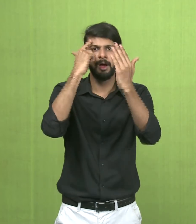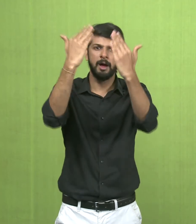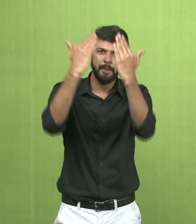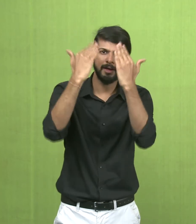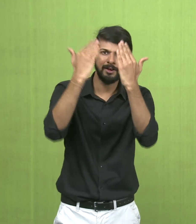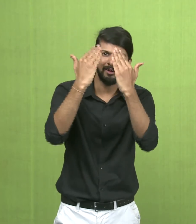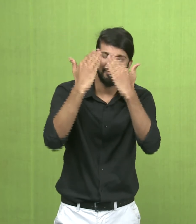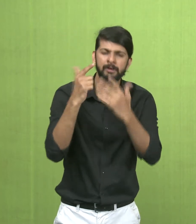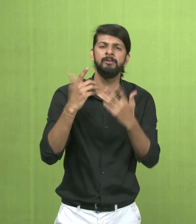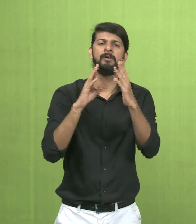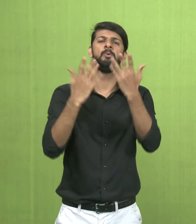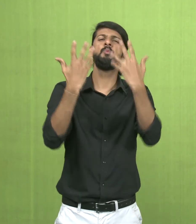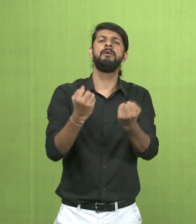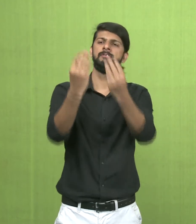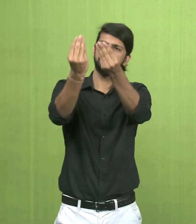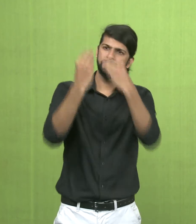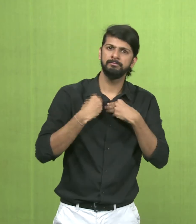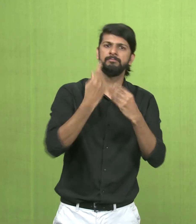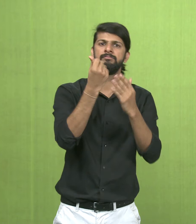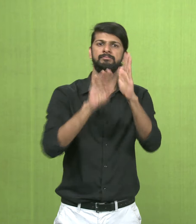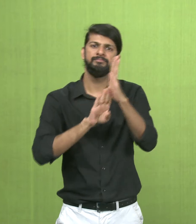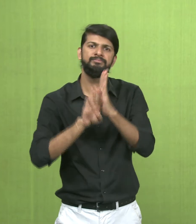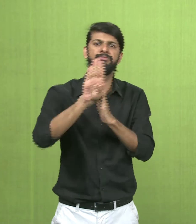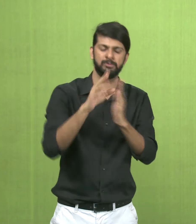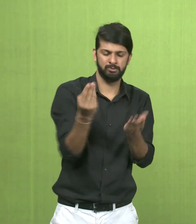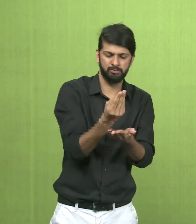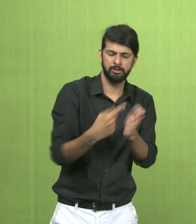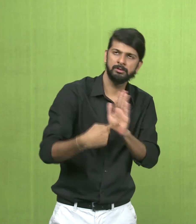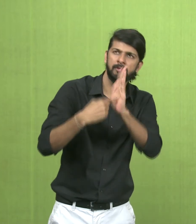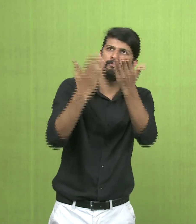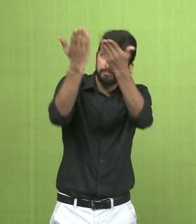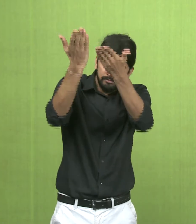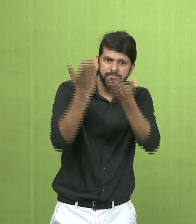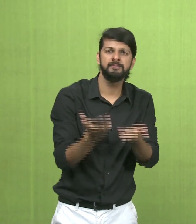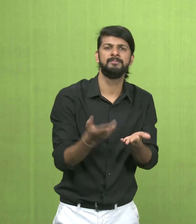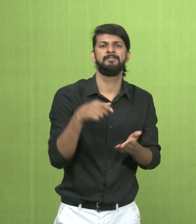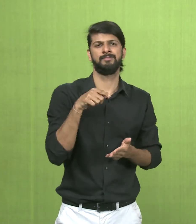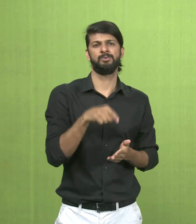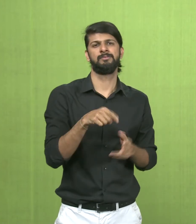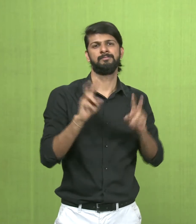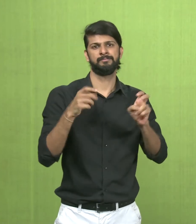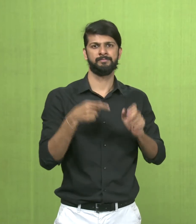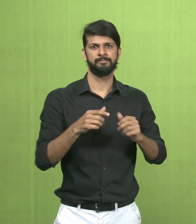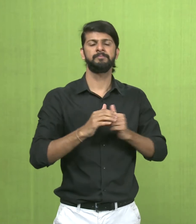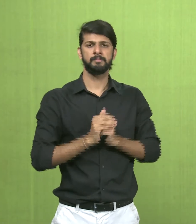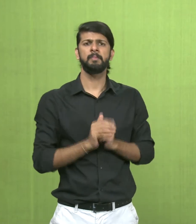symbol of respect or seeking blessings so that the family remains wealthy.